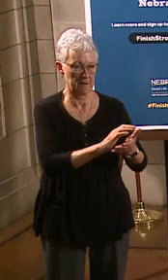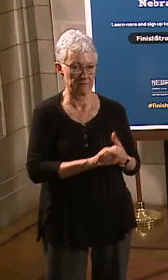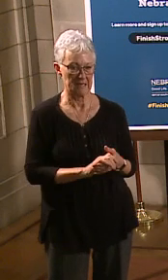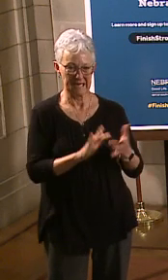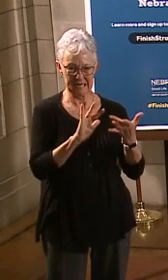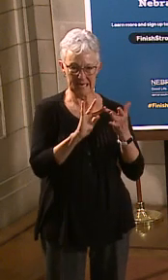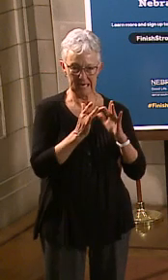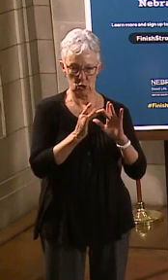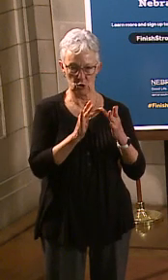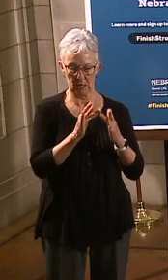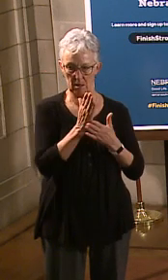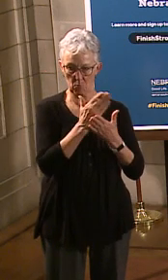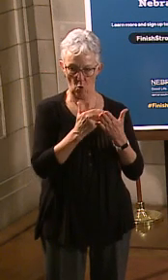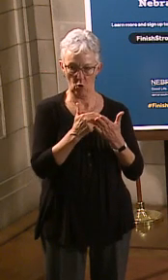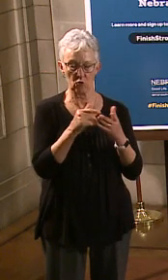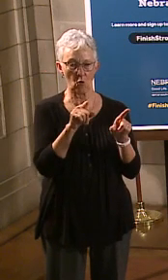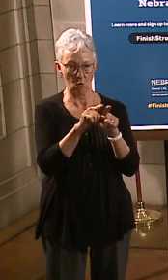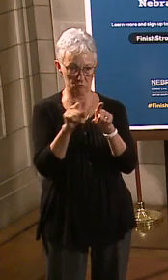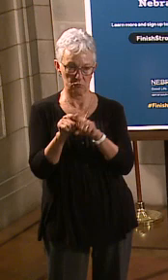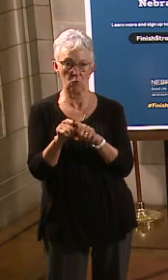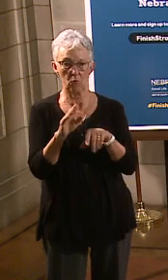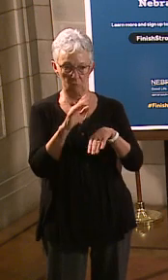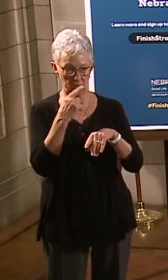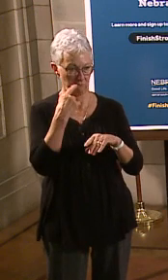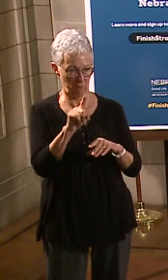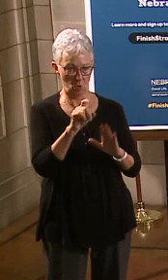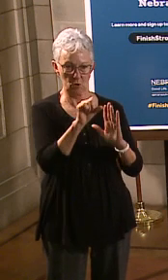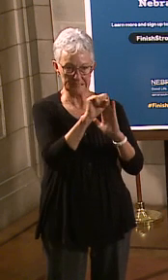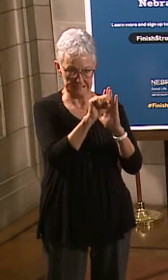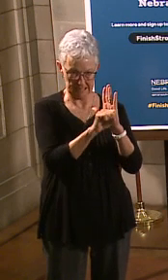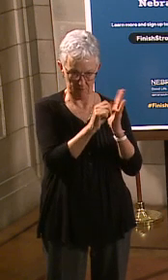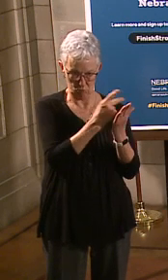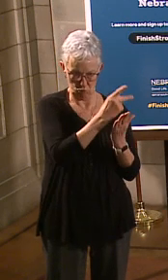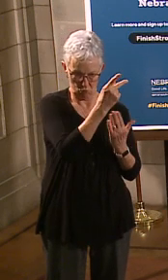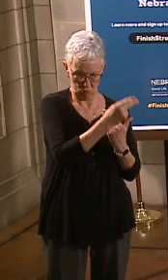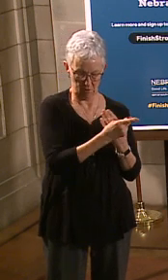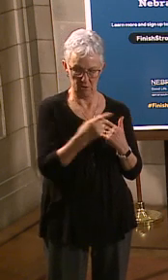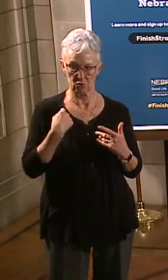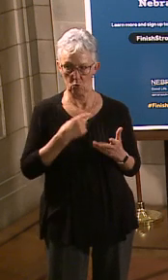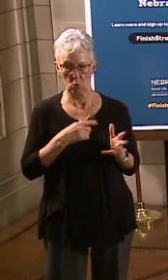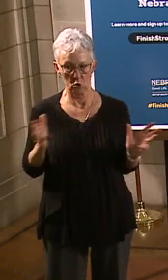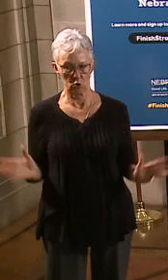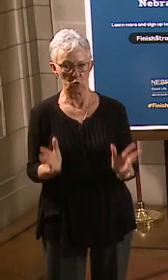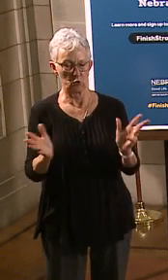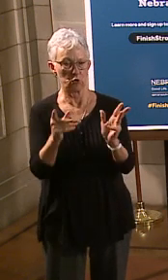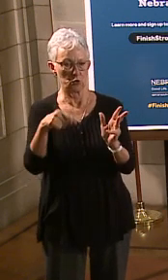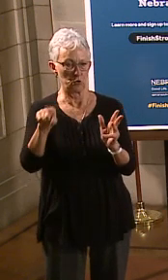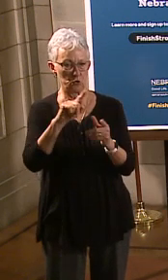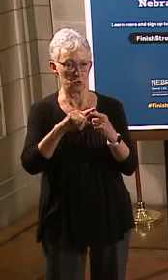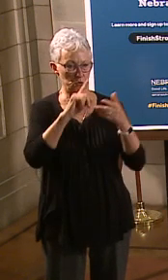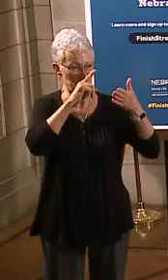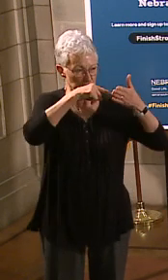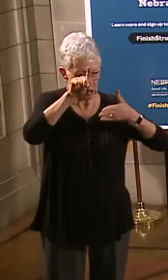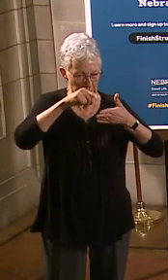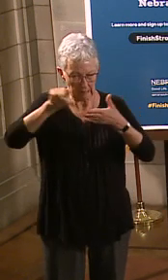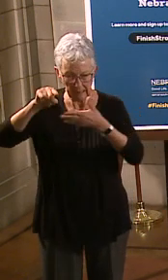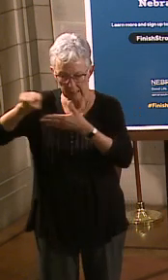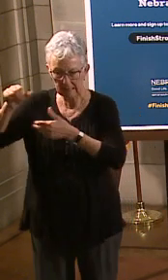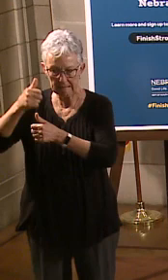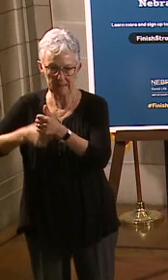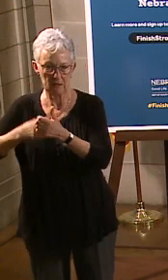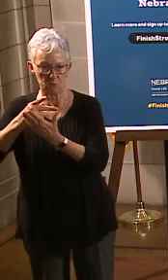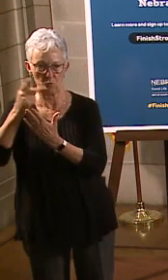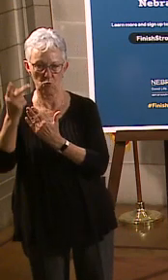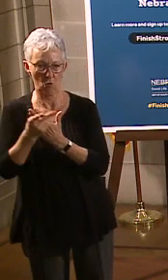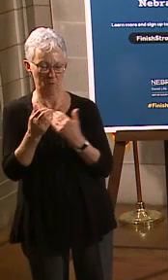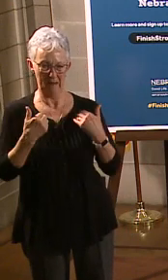internet piece, is also eligible on the state program. And so we encourage people to go and check out each program for those utilities.